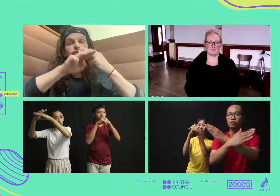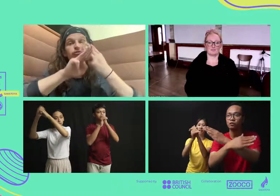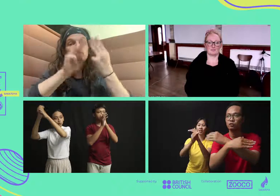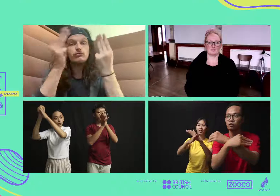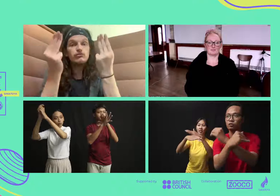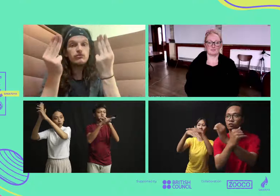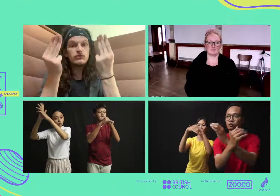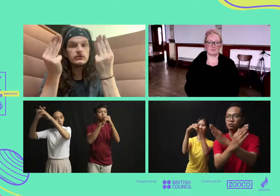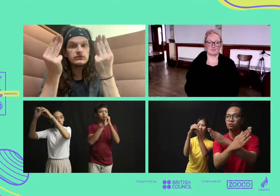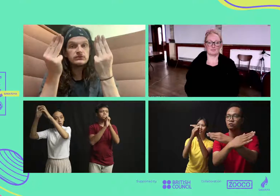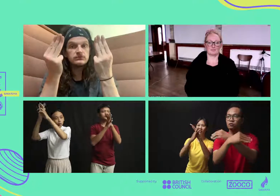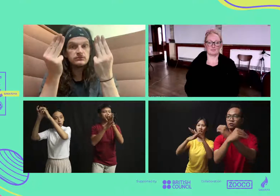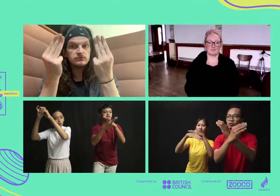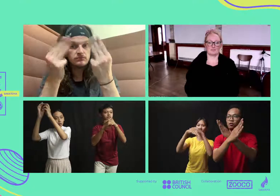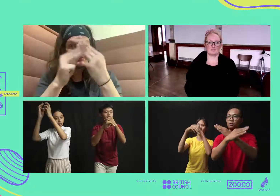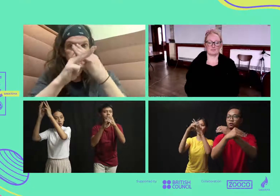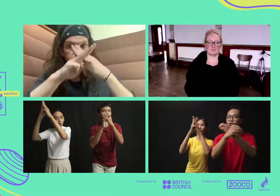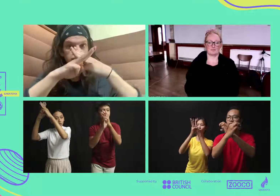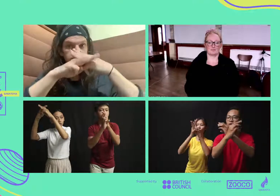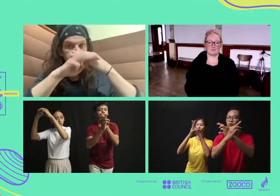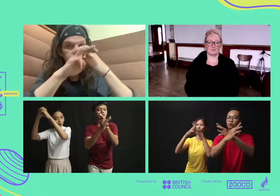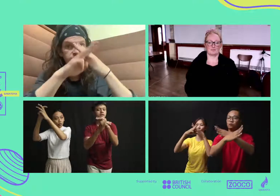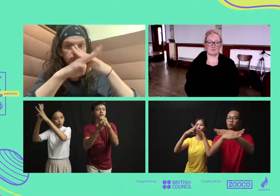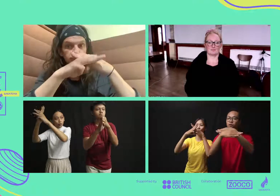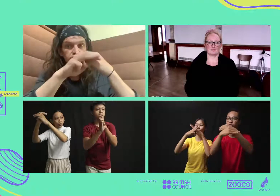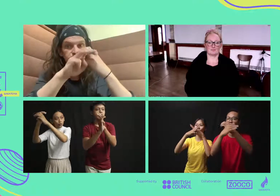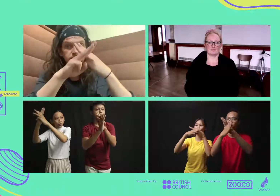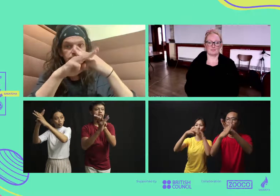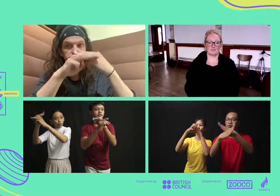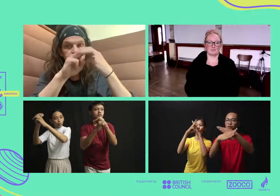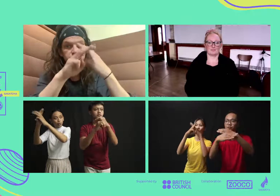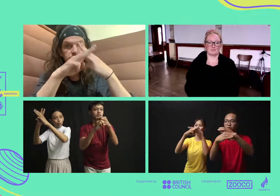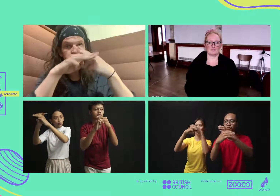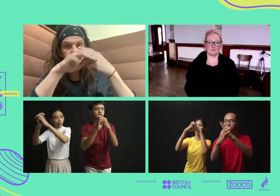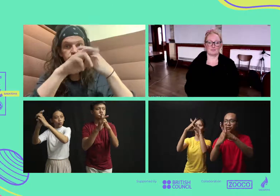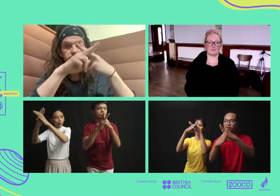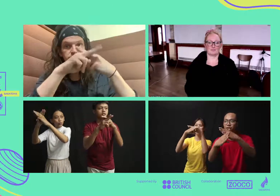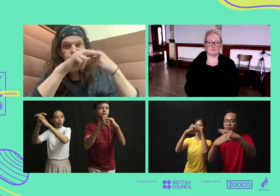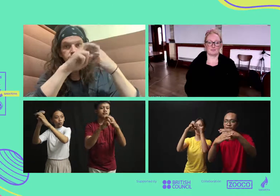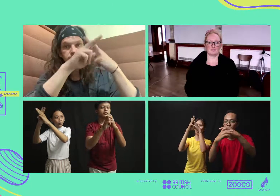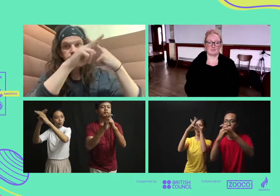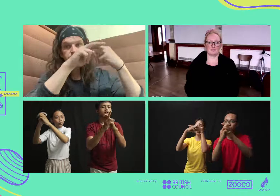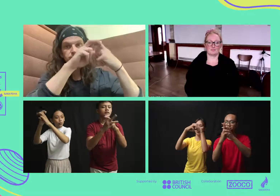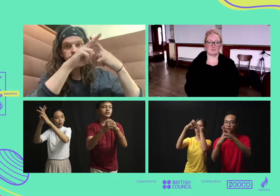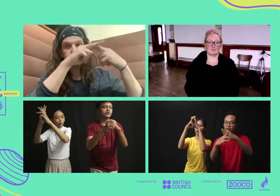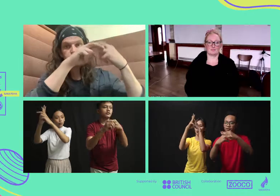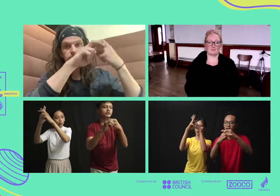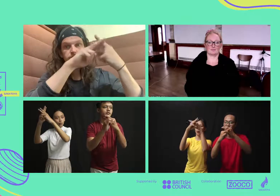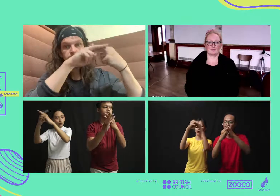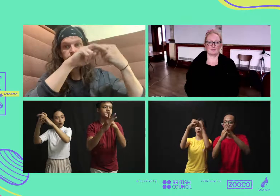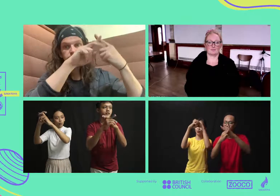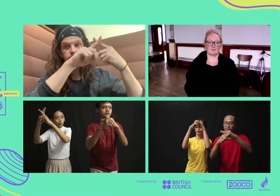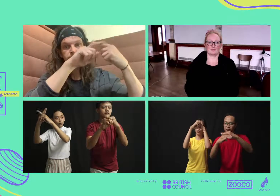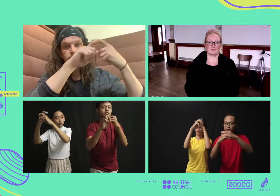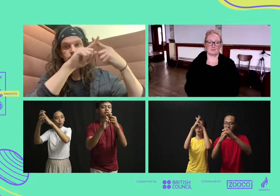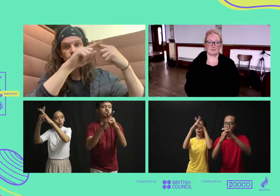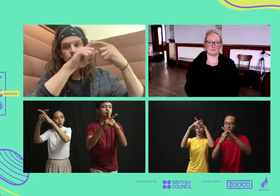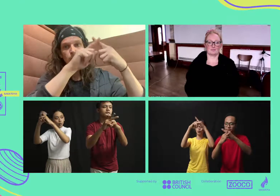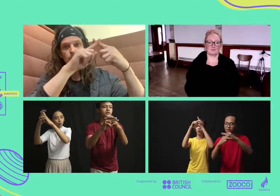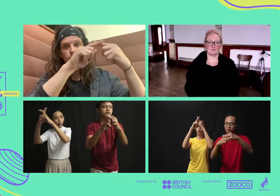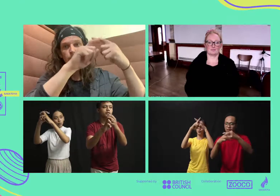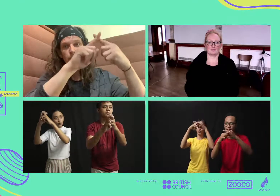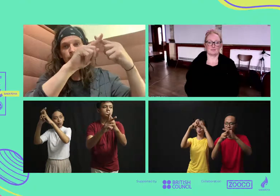your hands move up till they become smaller, and then you go to 3 fingers, and then 2